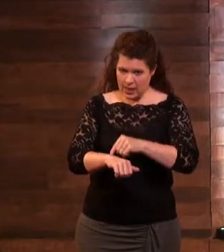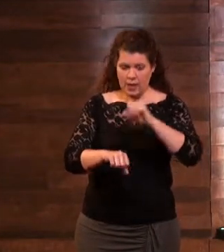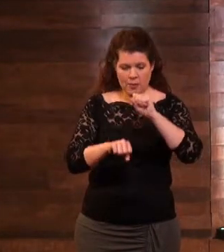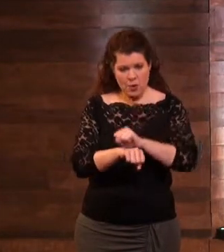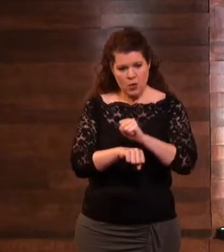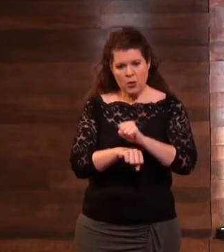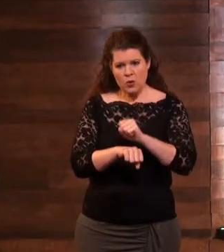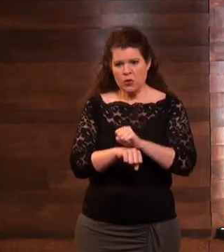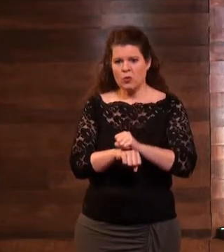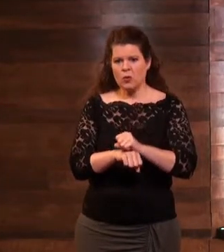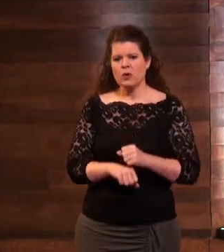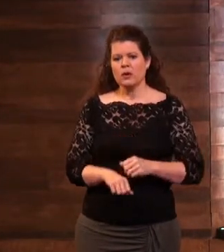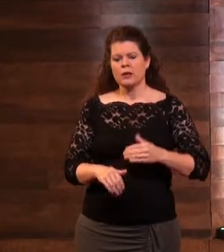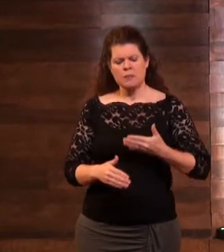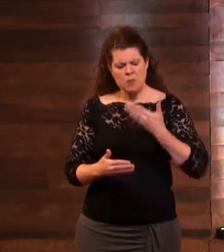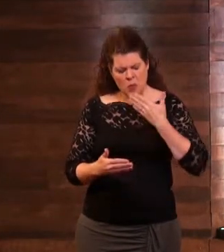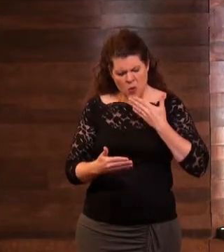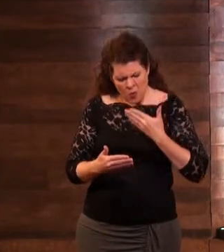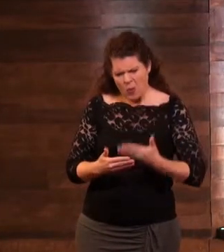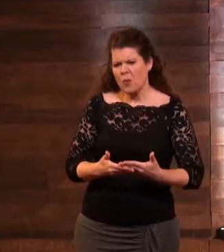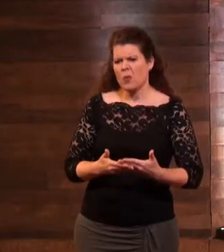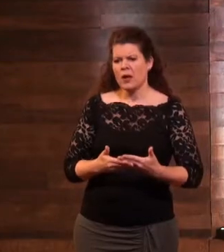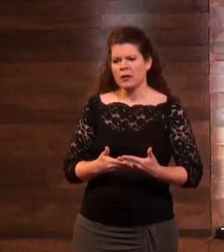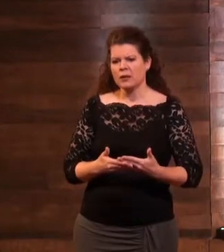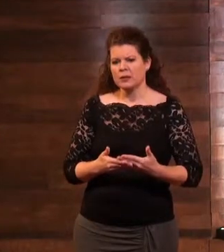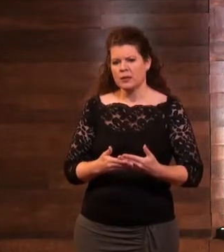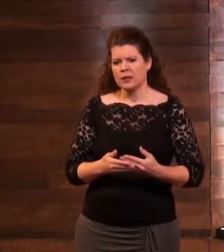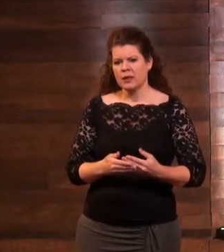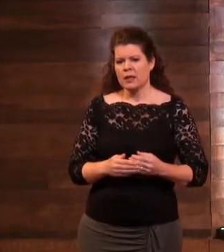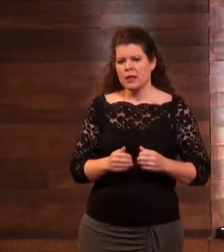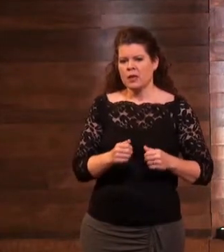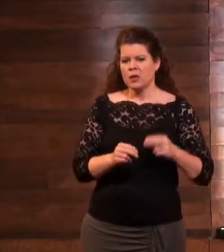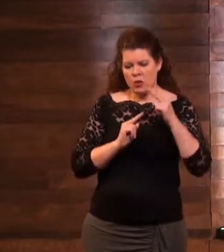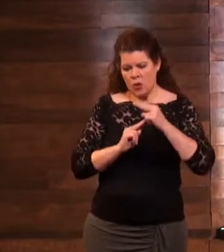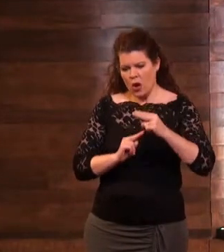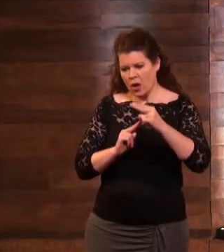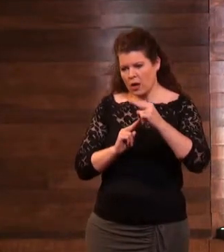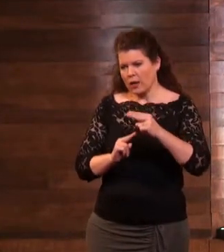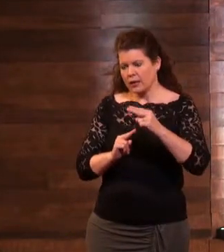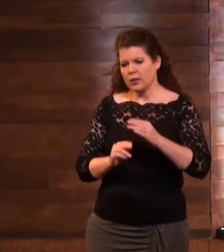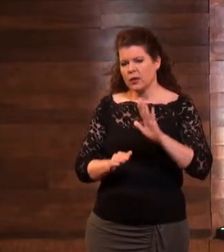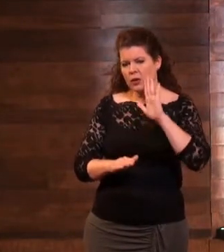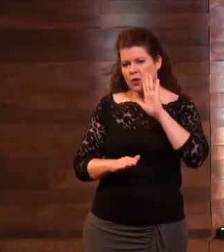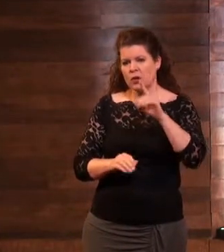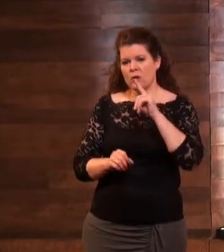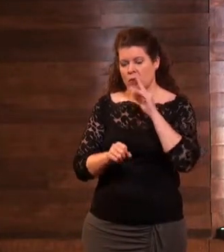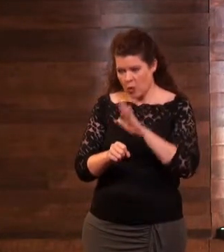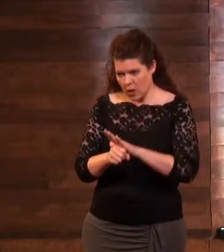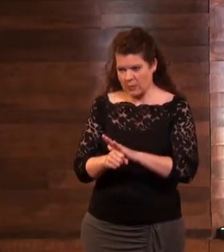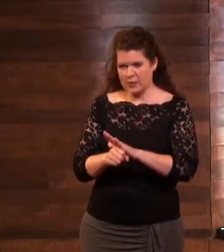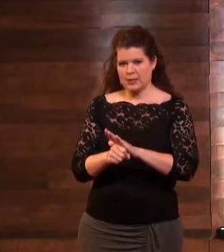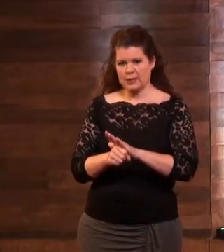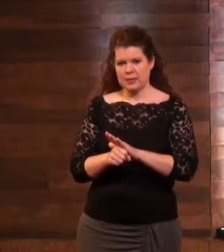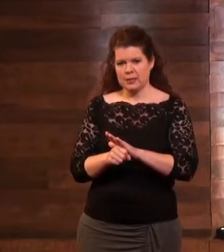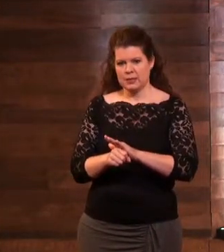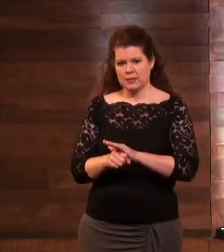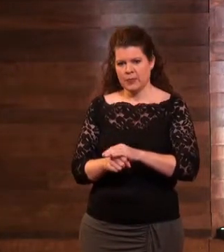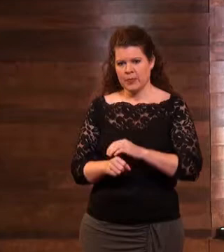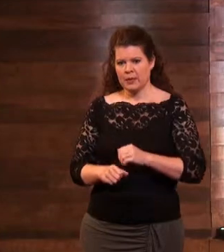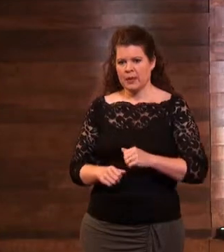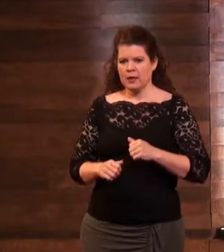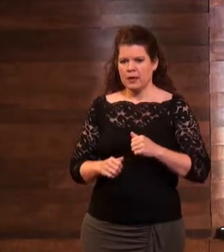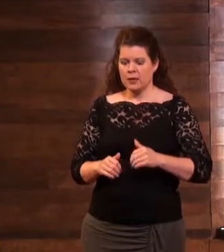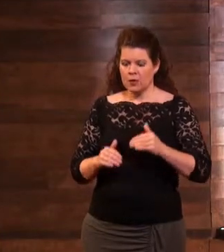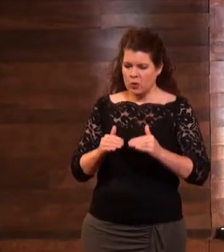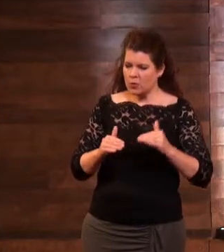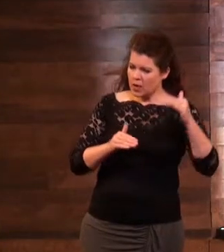do quality work. You keep your promises and you honor your commitments. You put others first and you whistle while